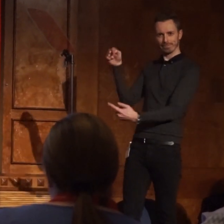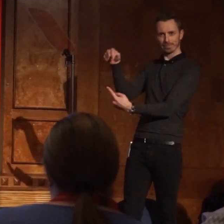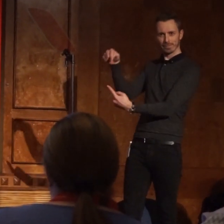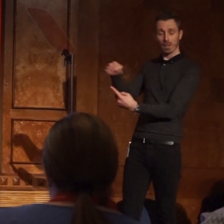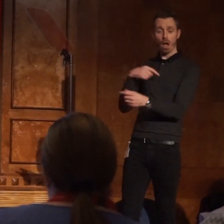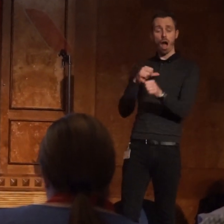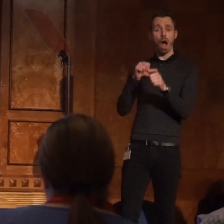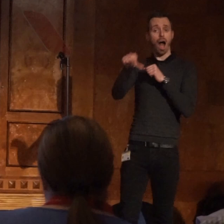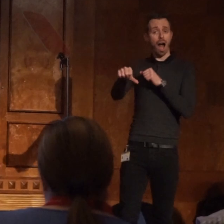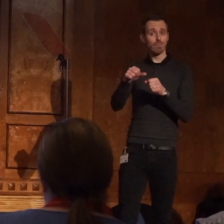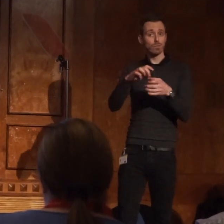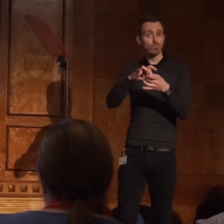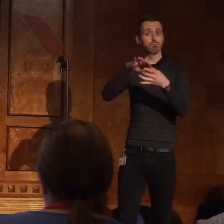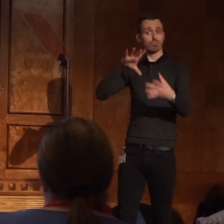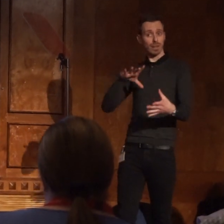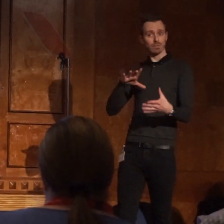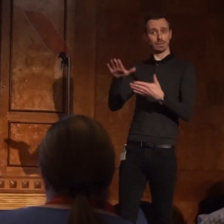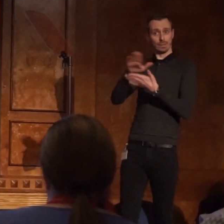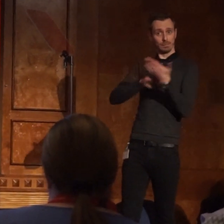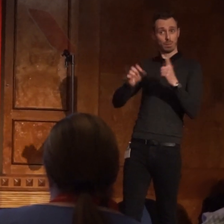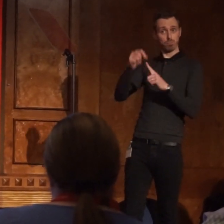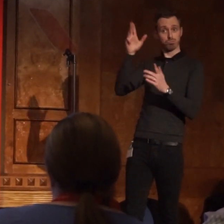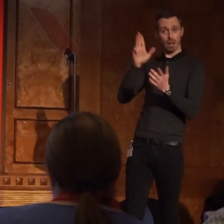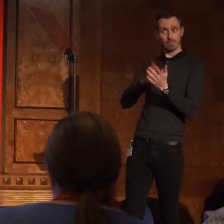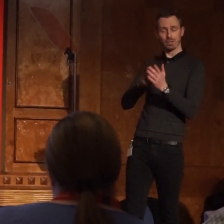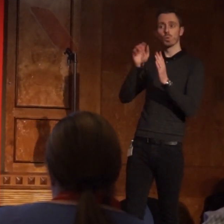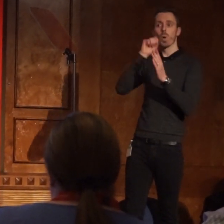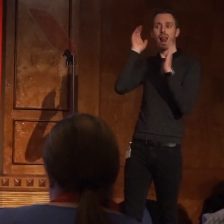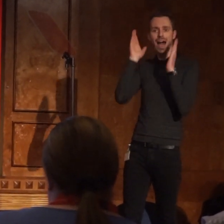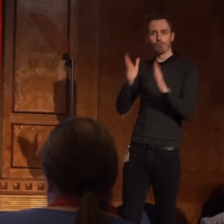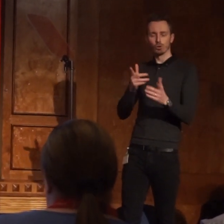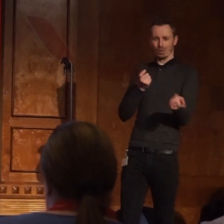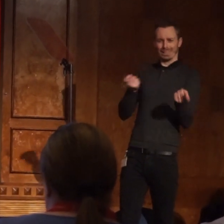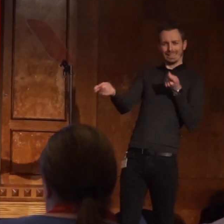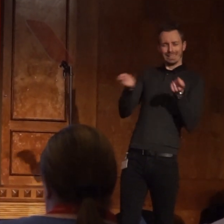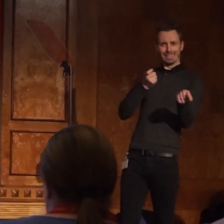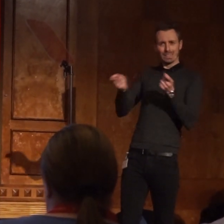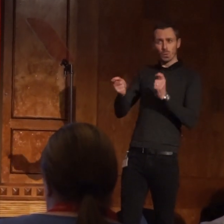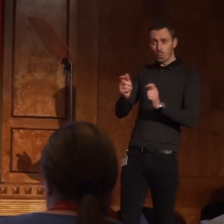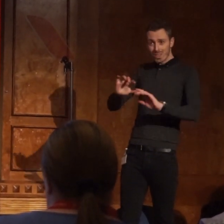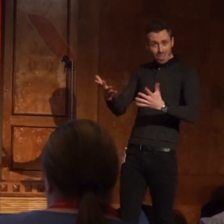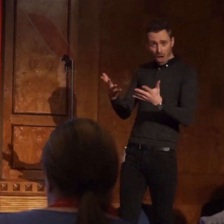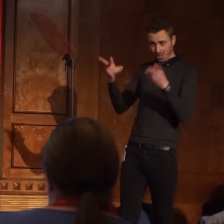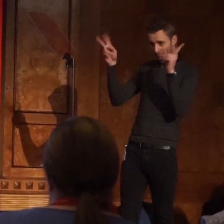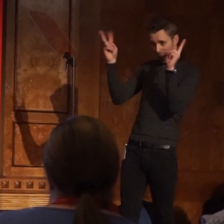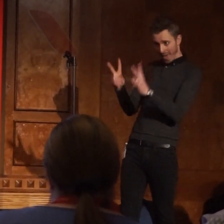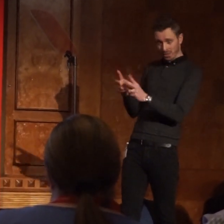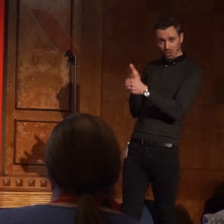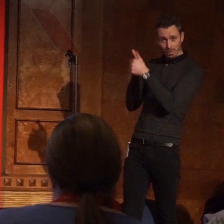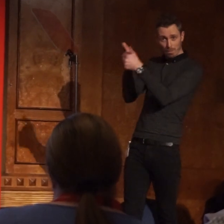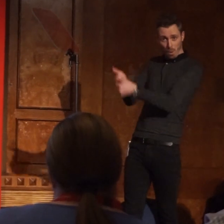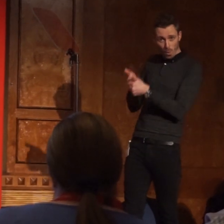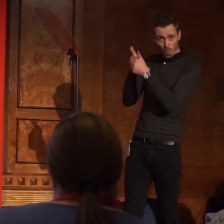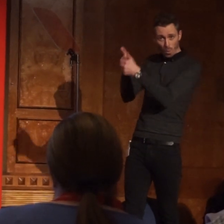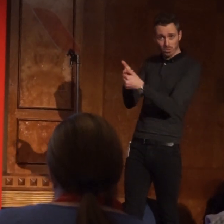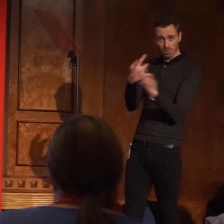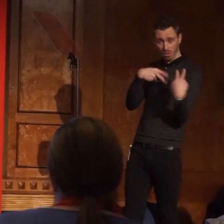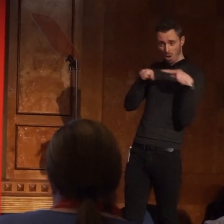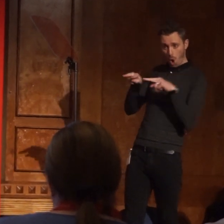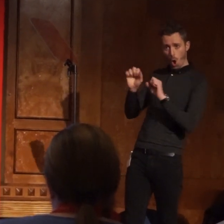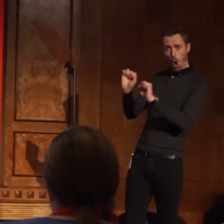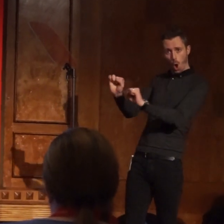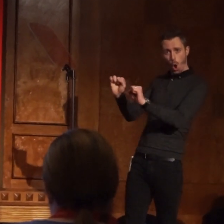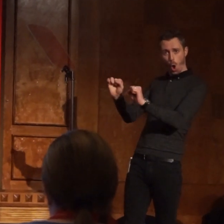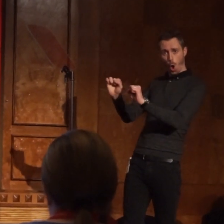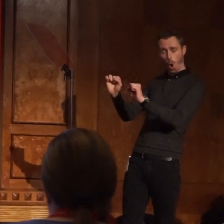Minister would have to get by with very little support in Parliament. But we didn't know just how little support she would have in her own party